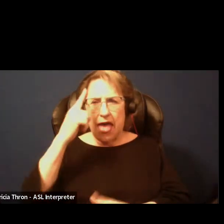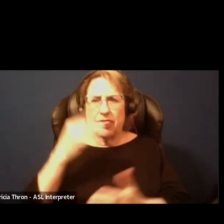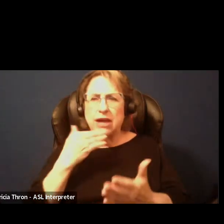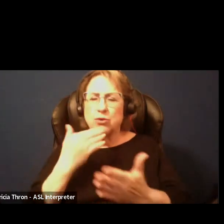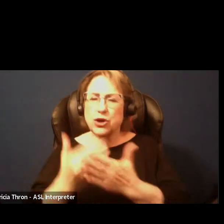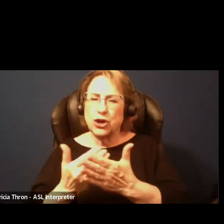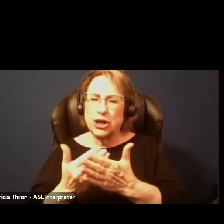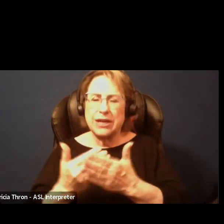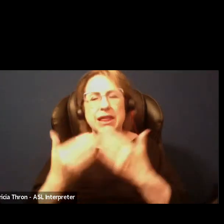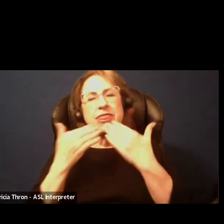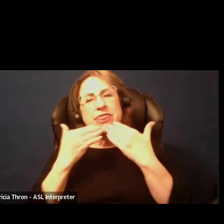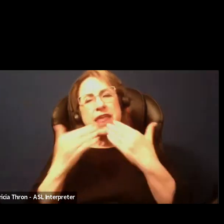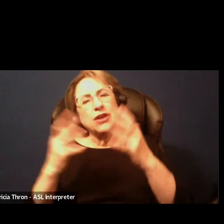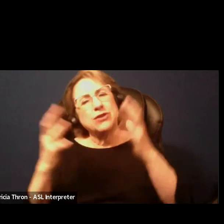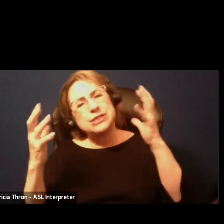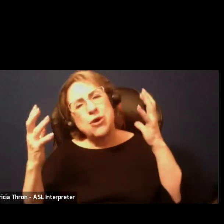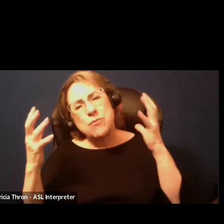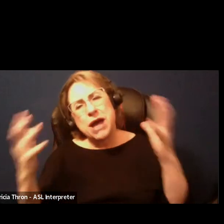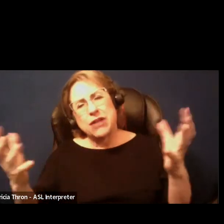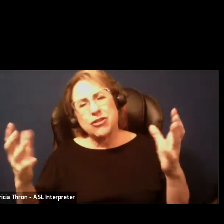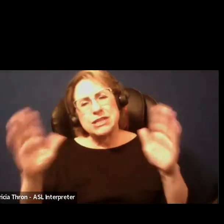much. Thank you so much. This was great.